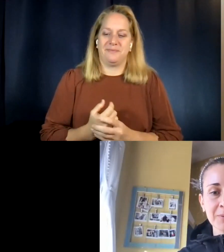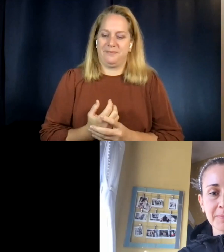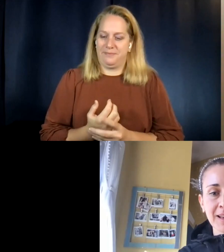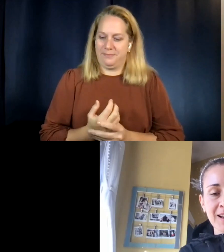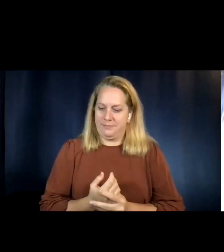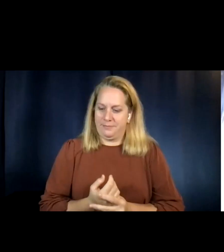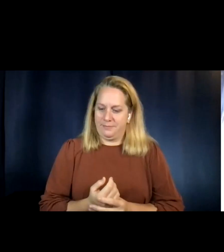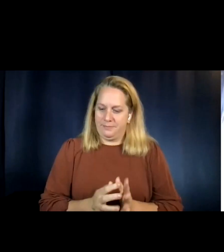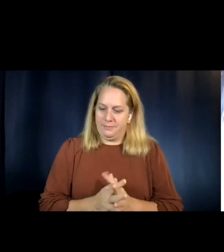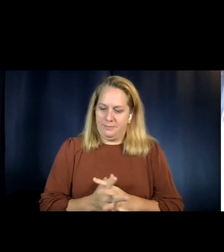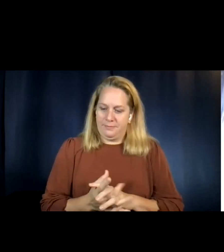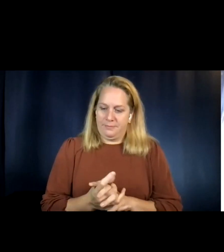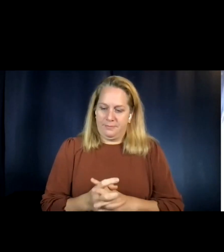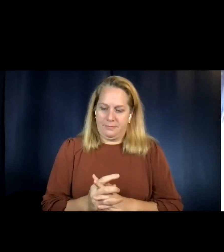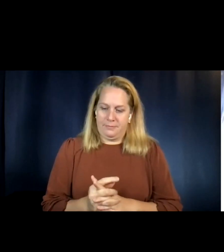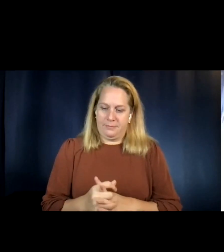So I